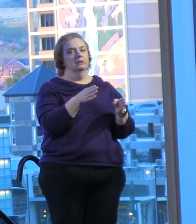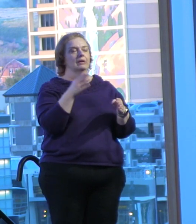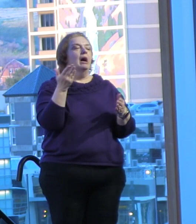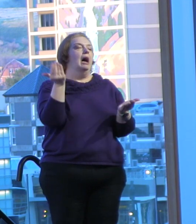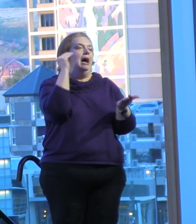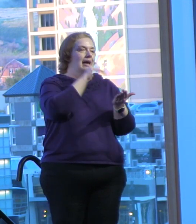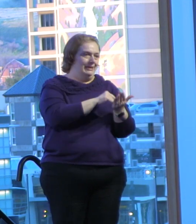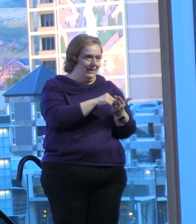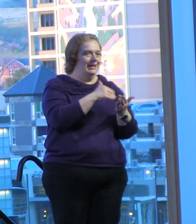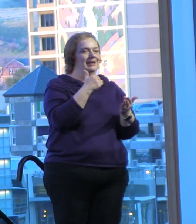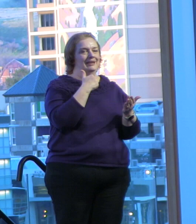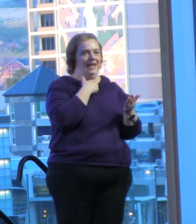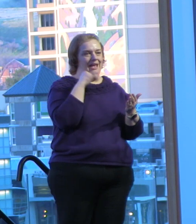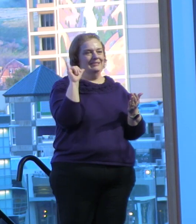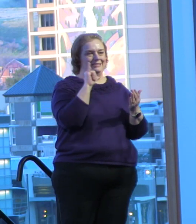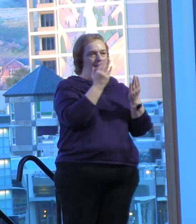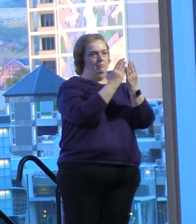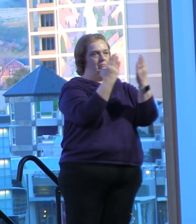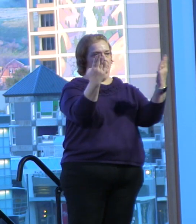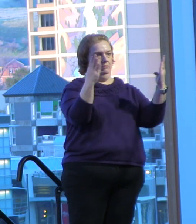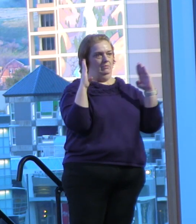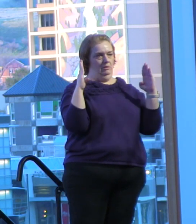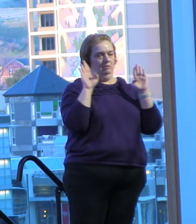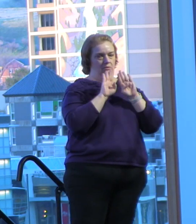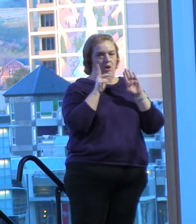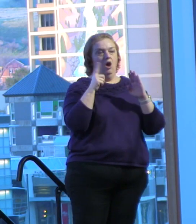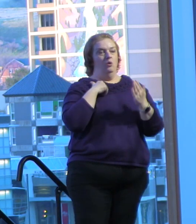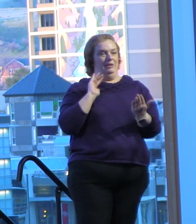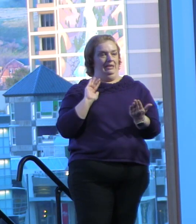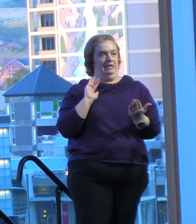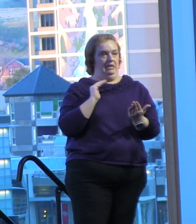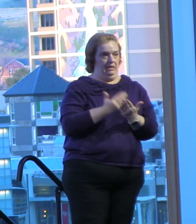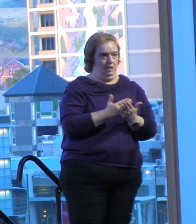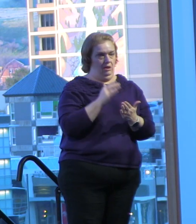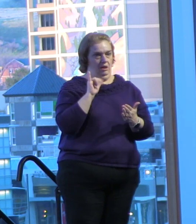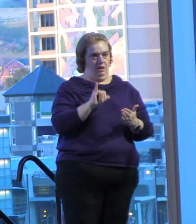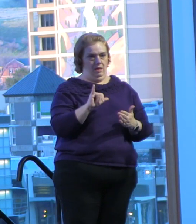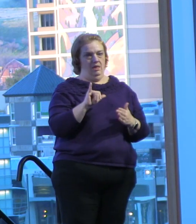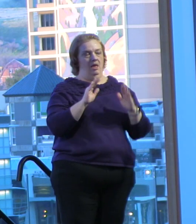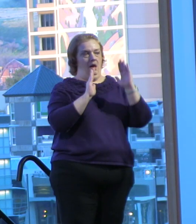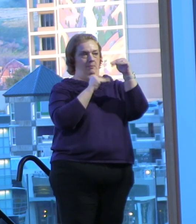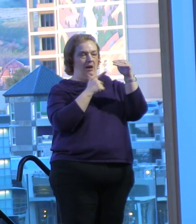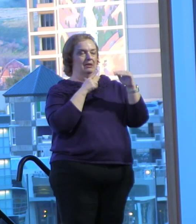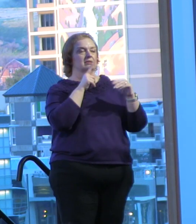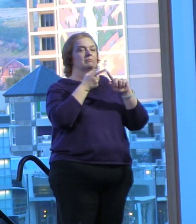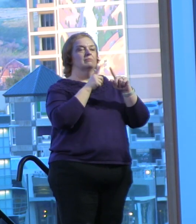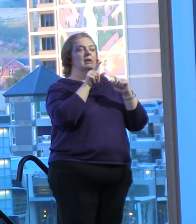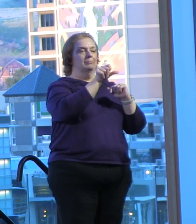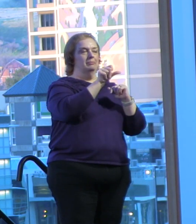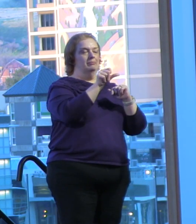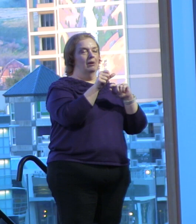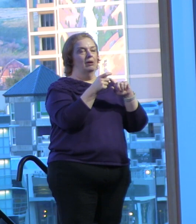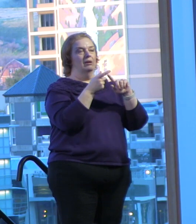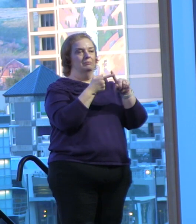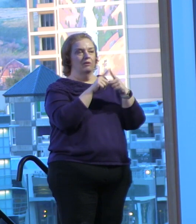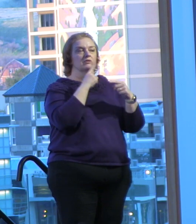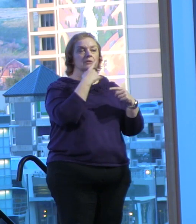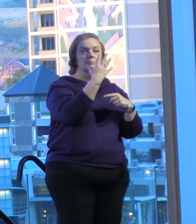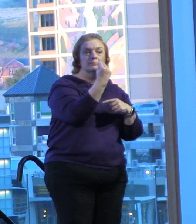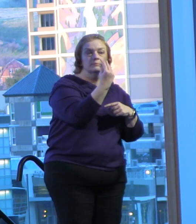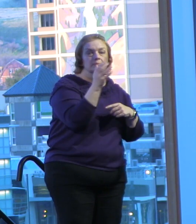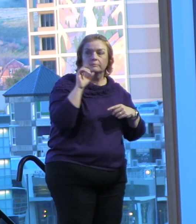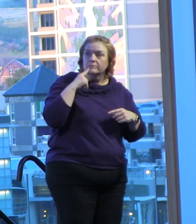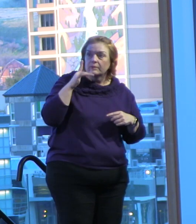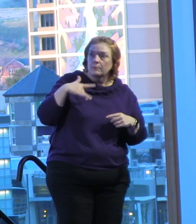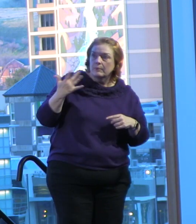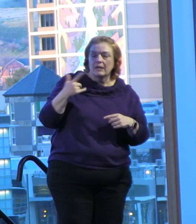covered in razor wire. We get to the junction box, and it buzzes my friends, and they say yes, and my new hero says,